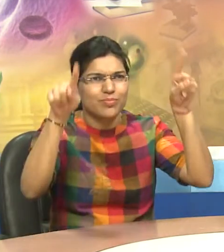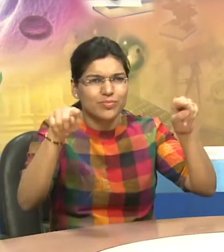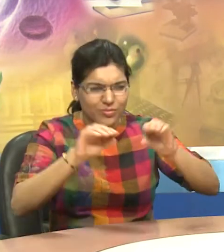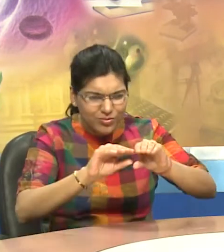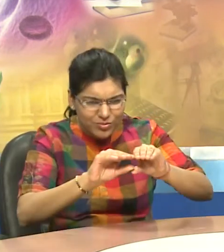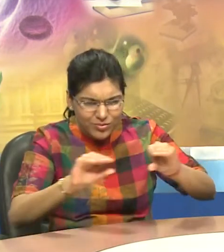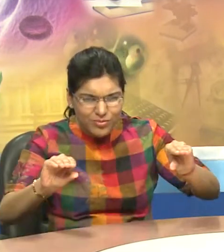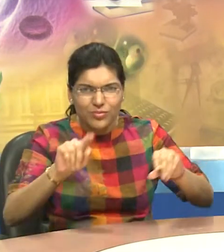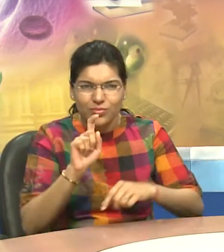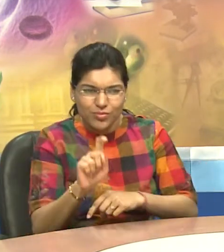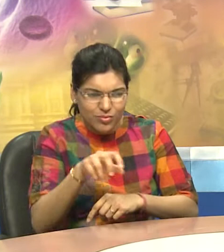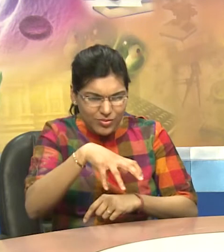television sets